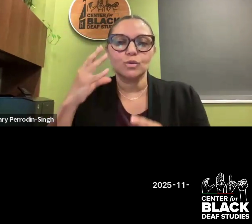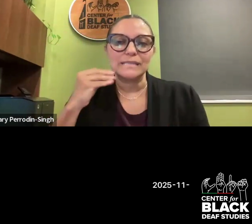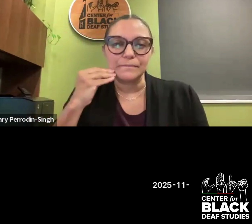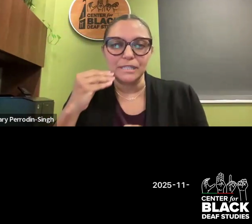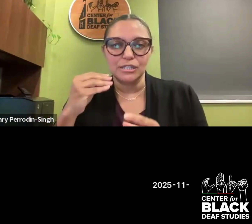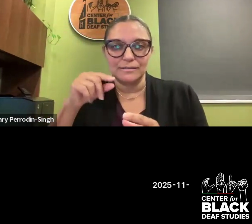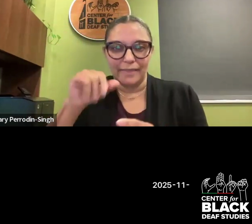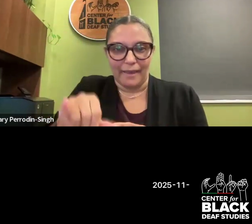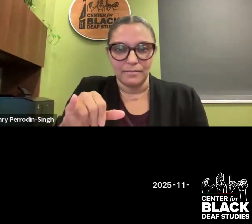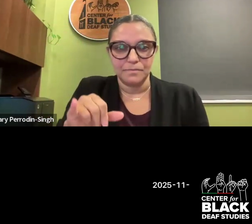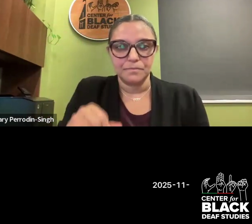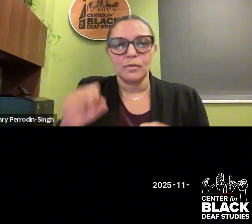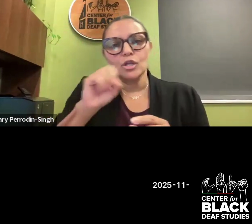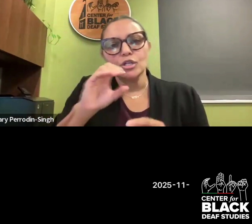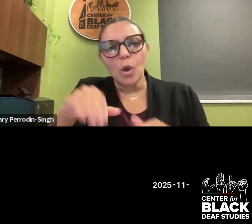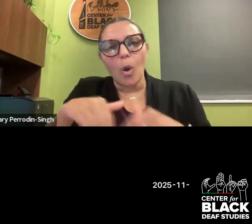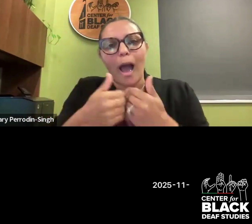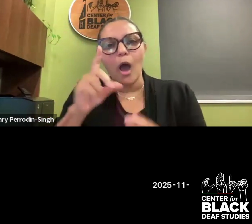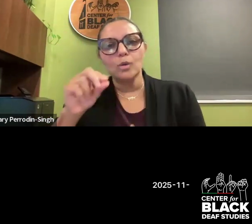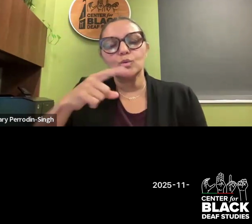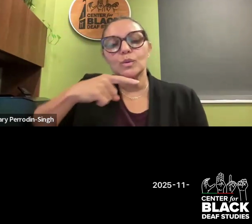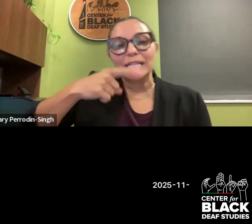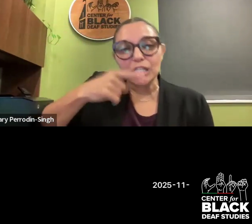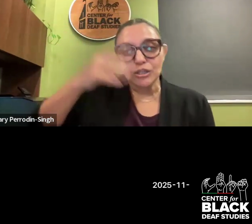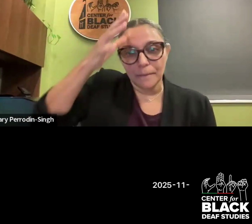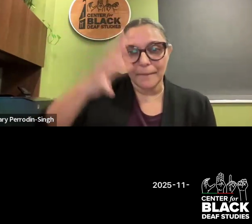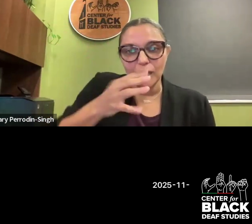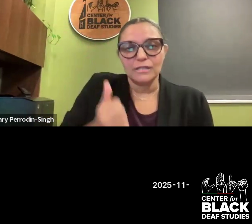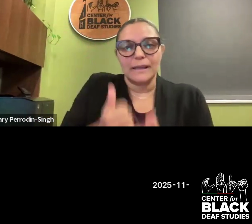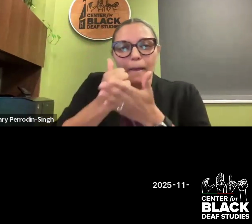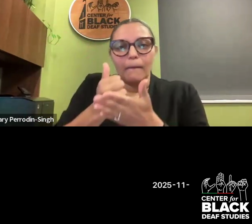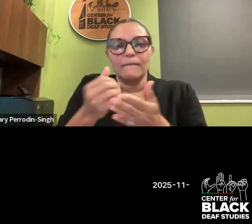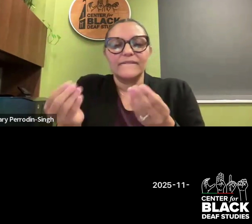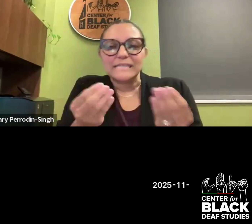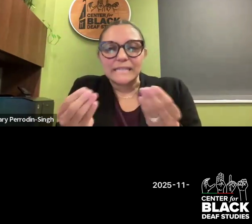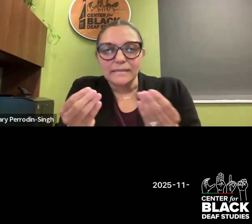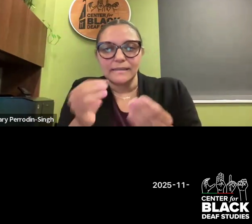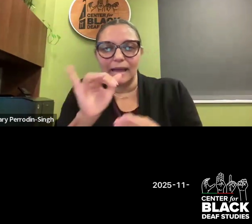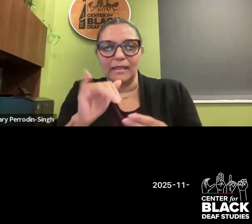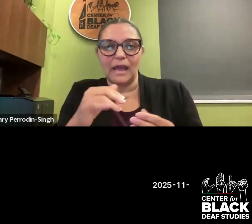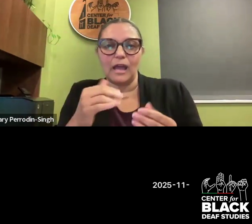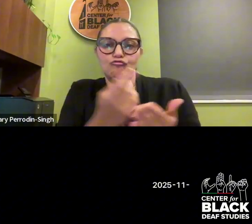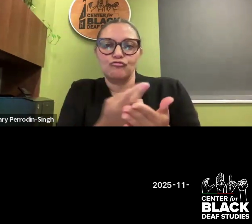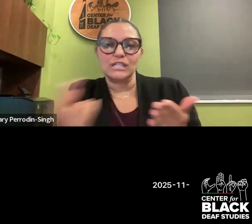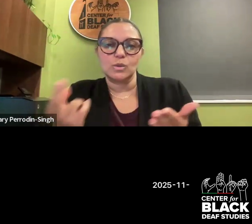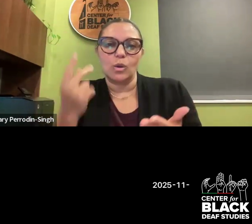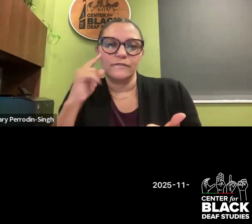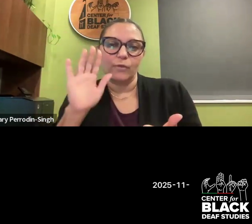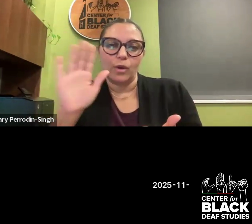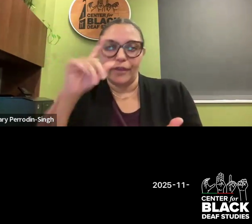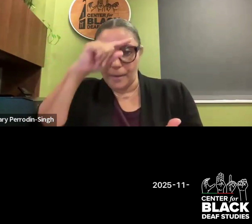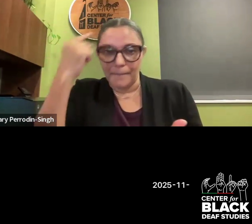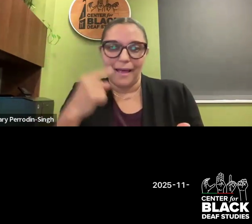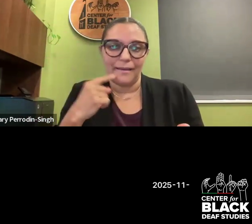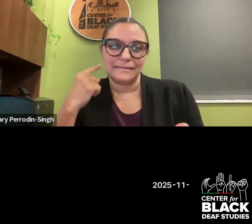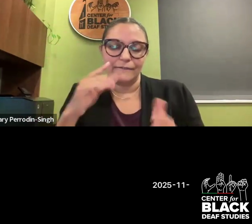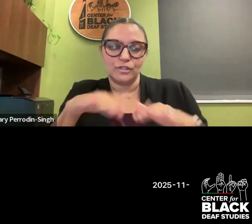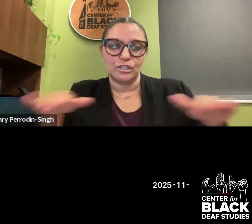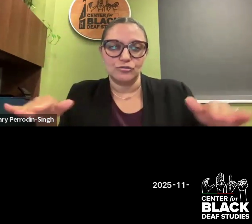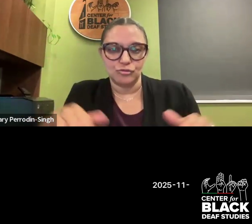to experience that. So how do hearing parents help facilitate that resource for their Black